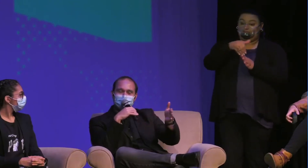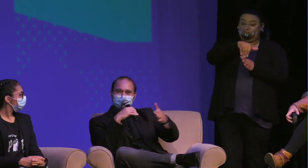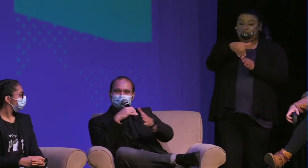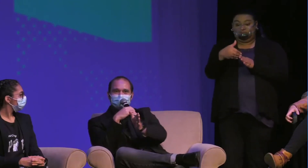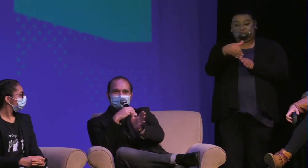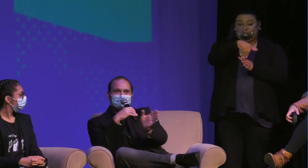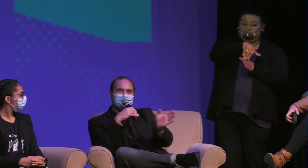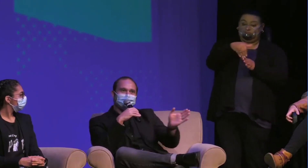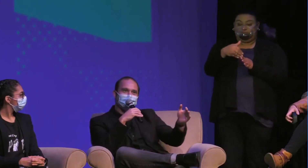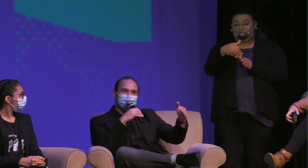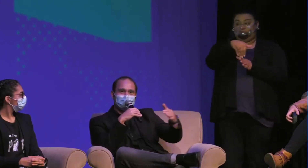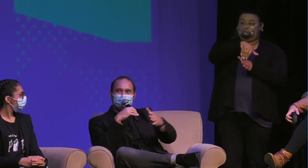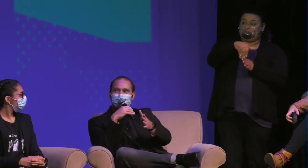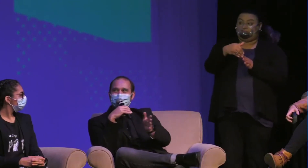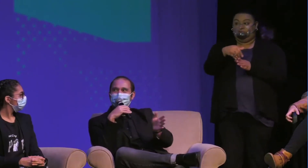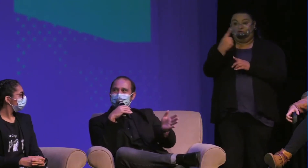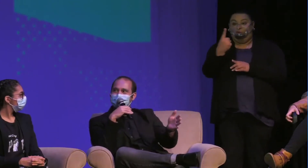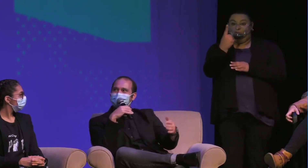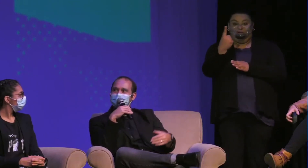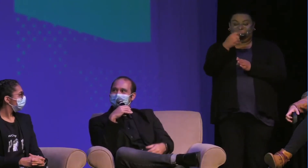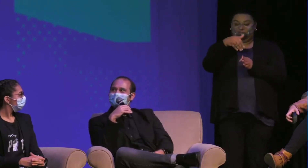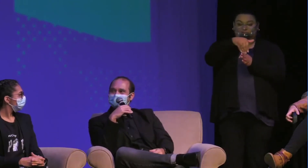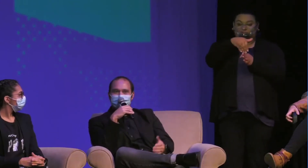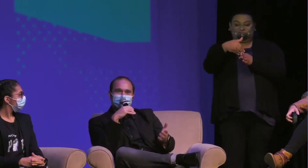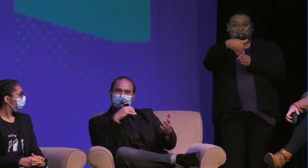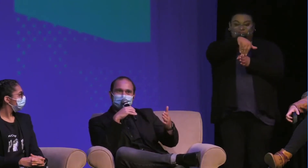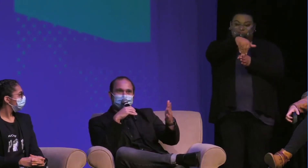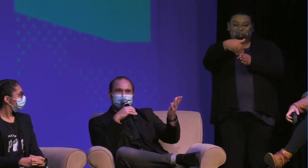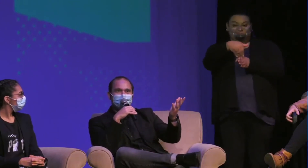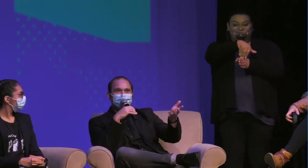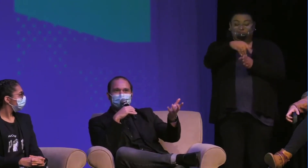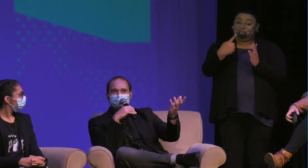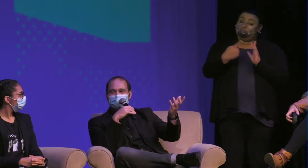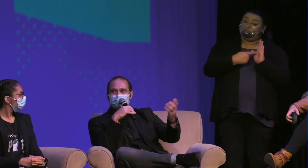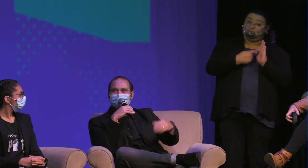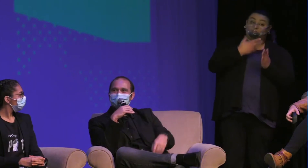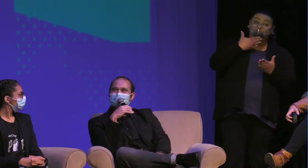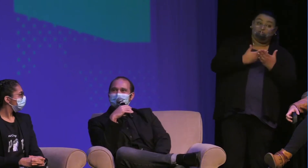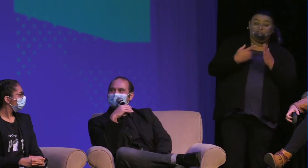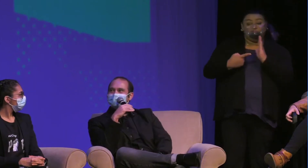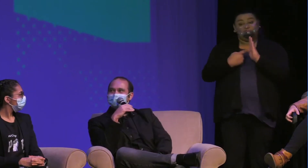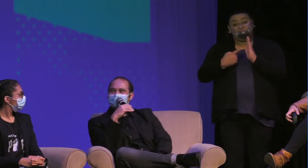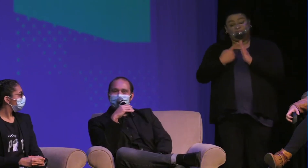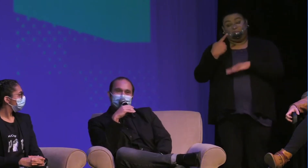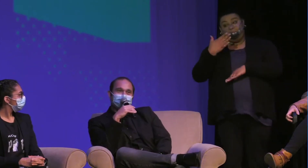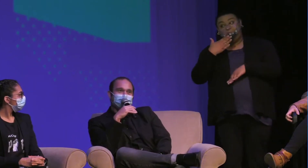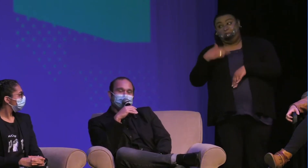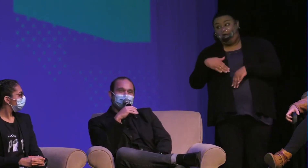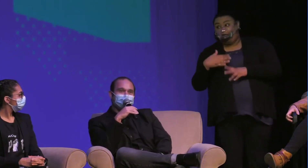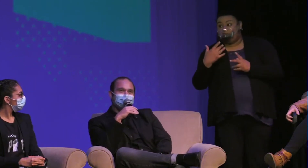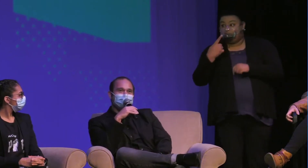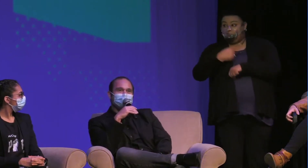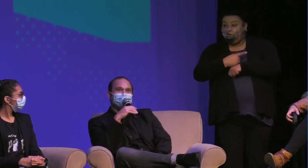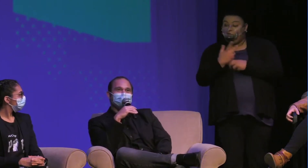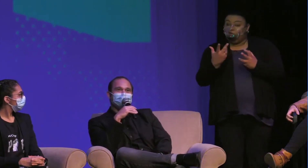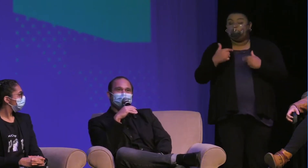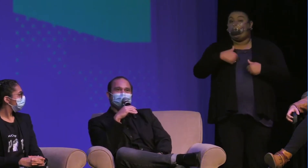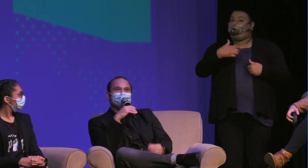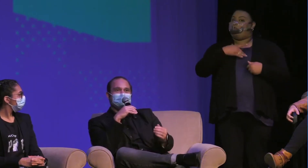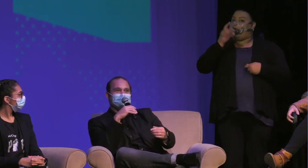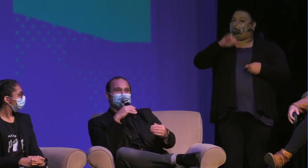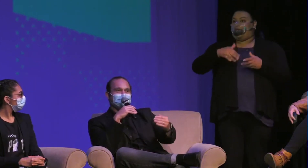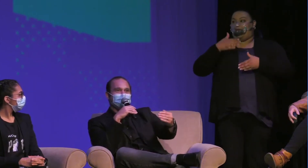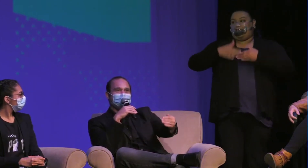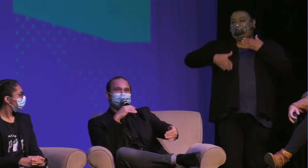you're always somewhere in between. So one day's good, one day's bad. And I actually really liked how they ended it. It